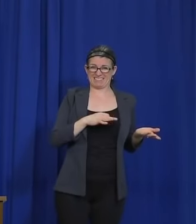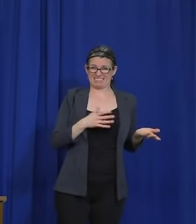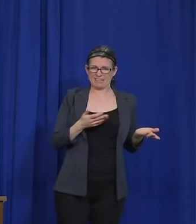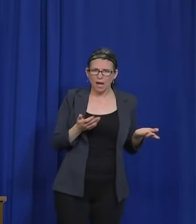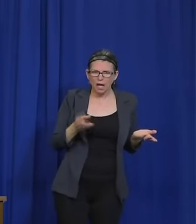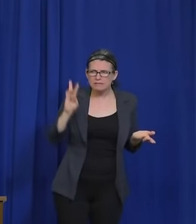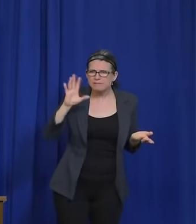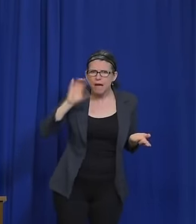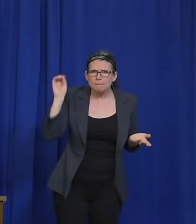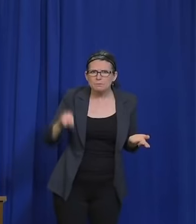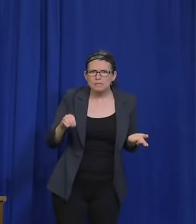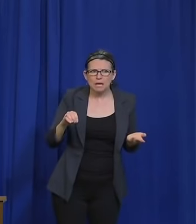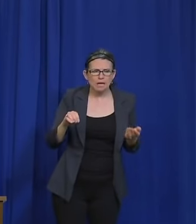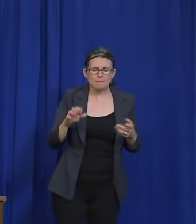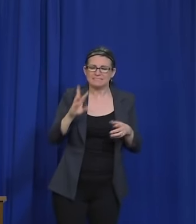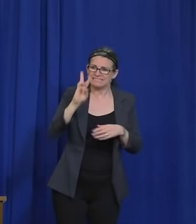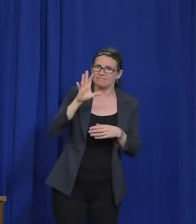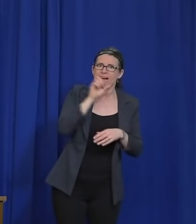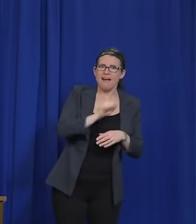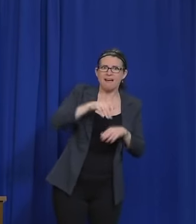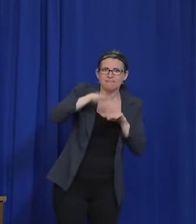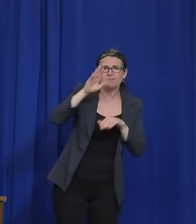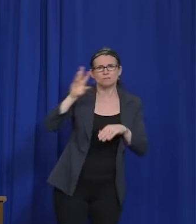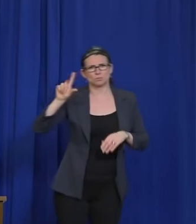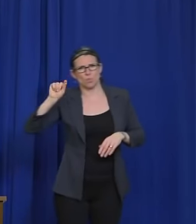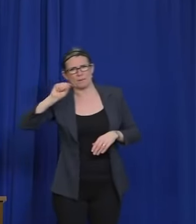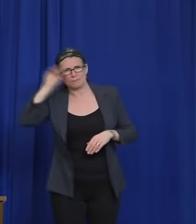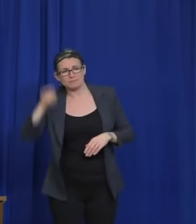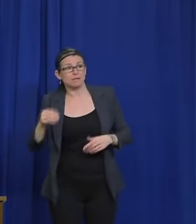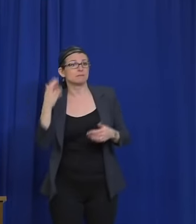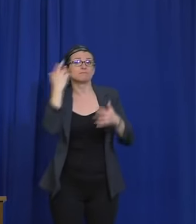obesity, all kinds of underlying medical conditions